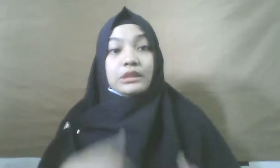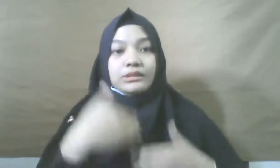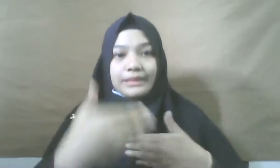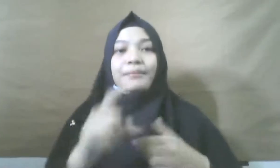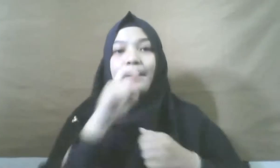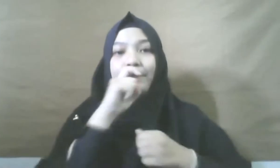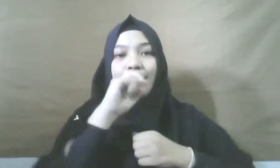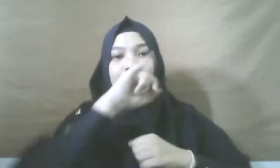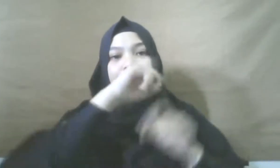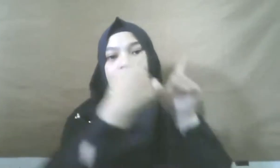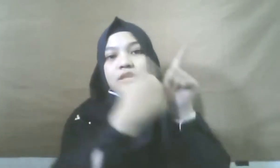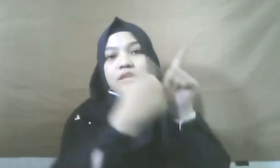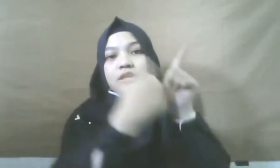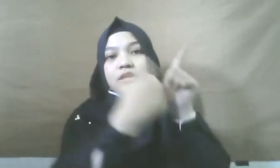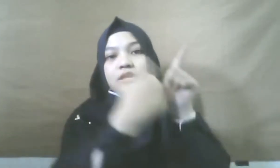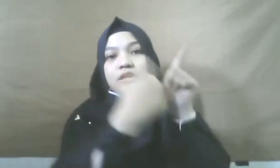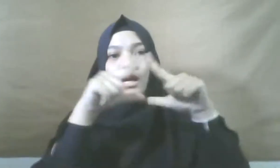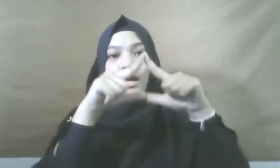Johannes?